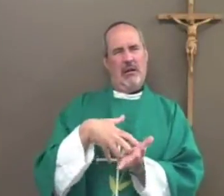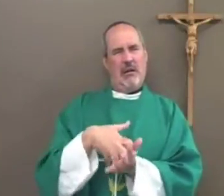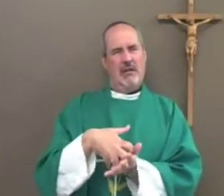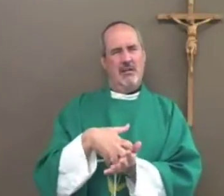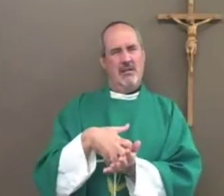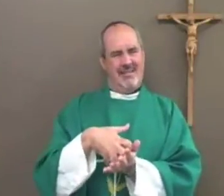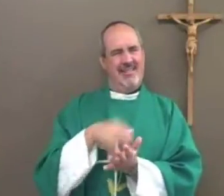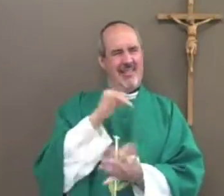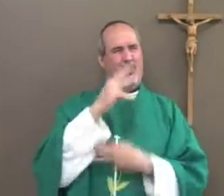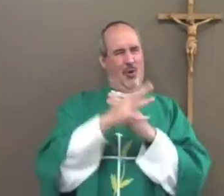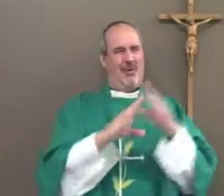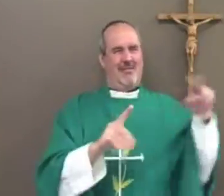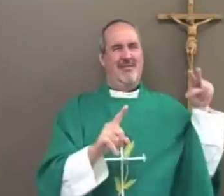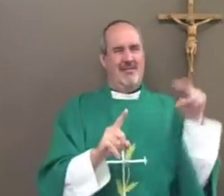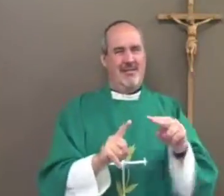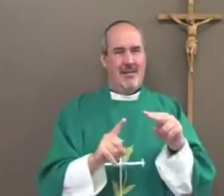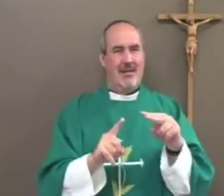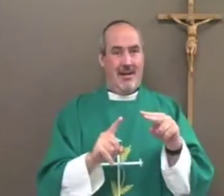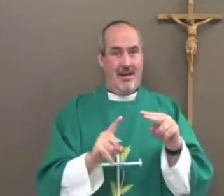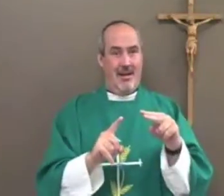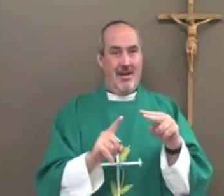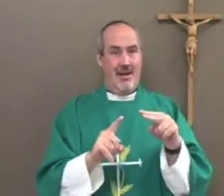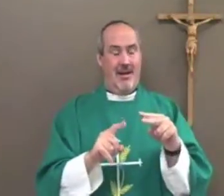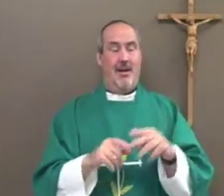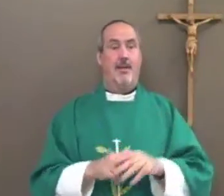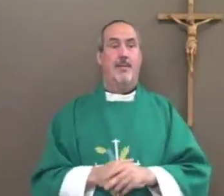you forgave that person, you'd be seen as a weak person.